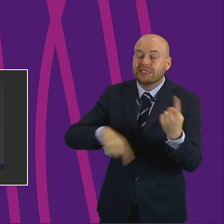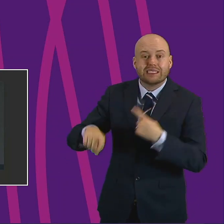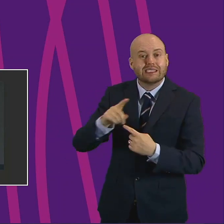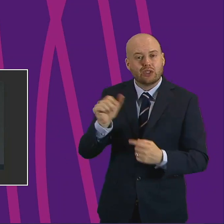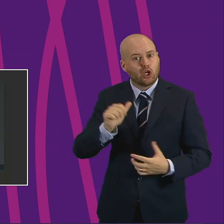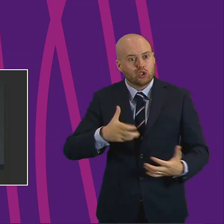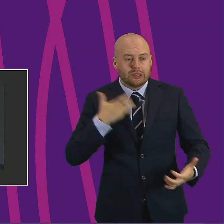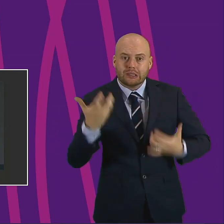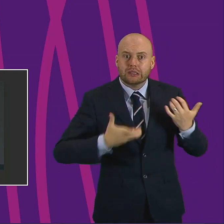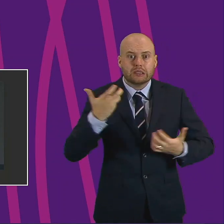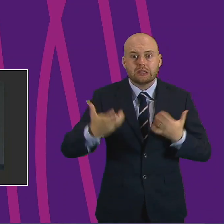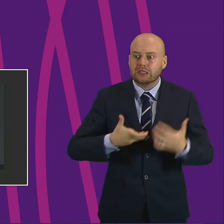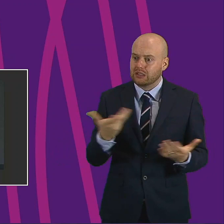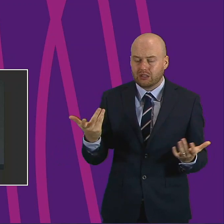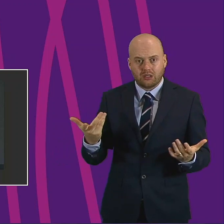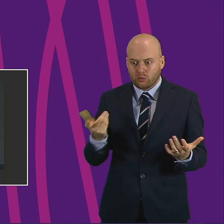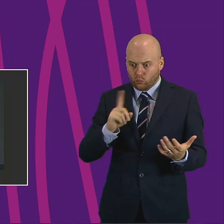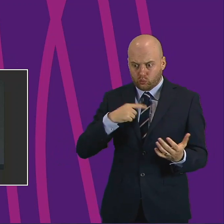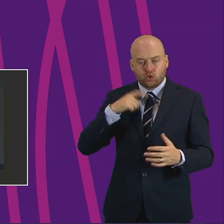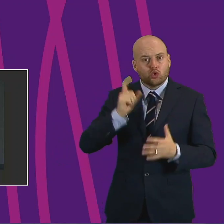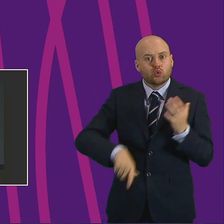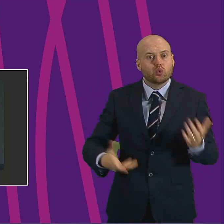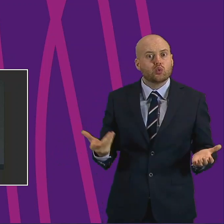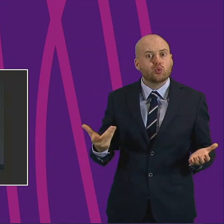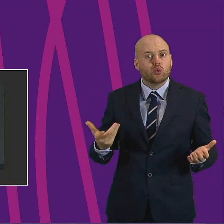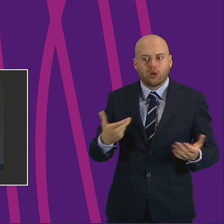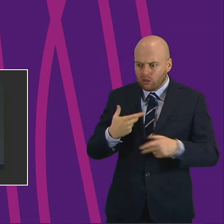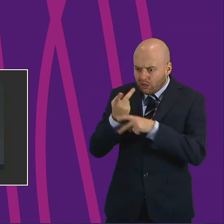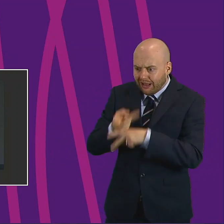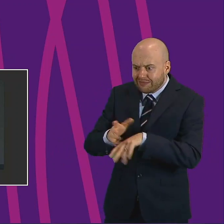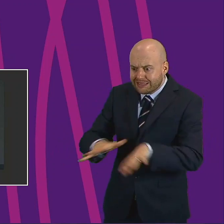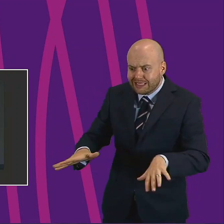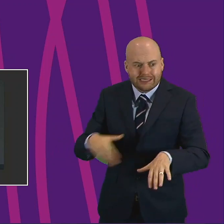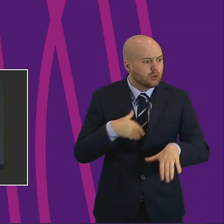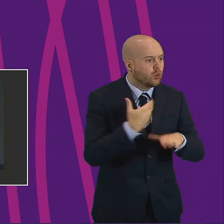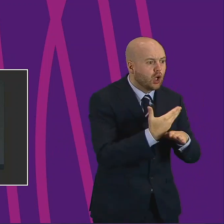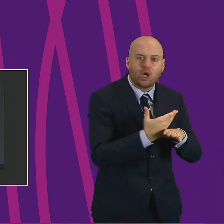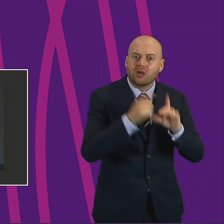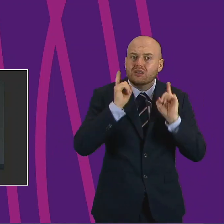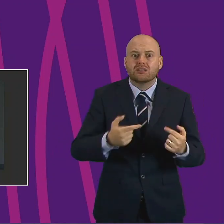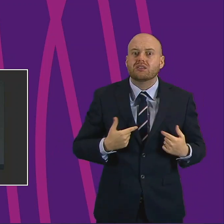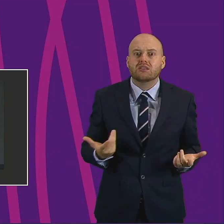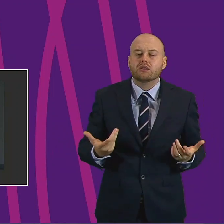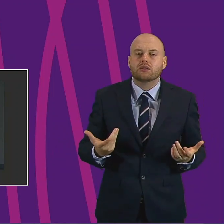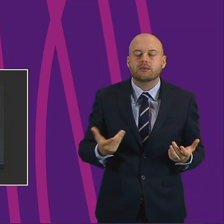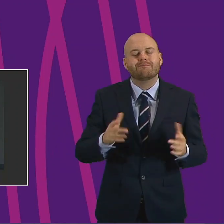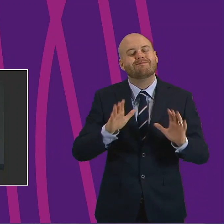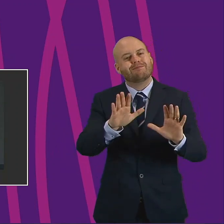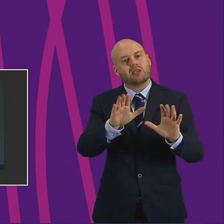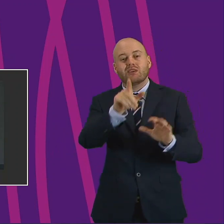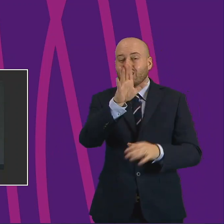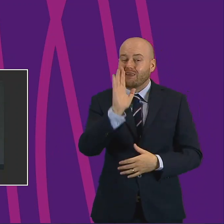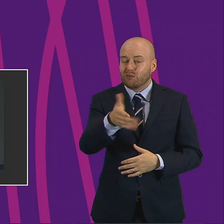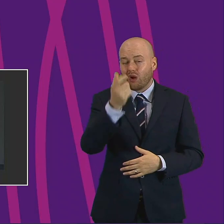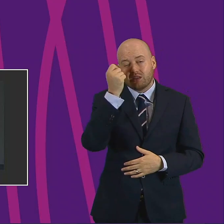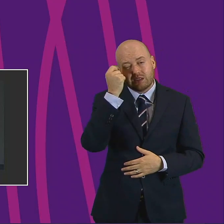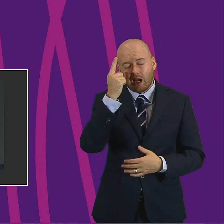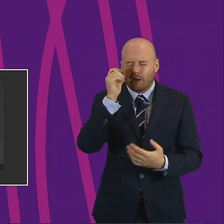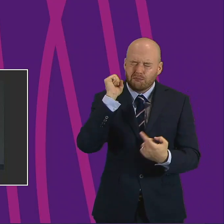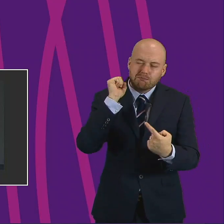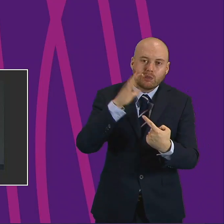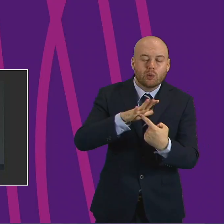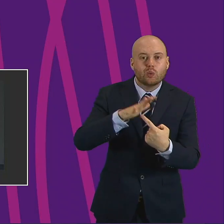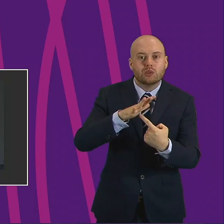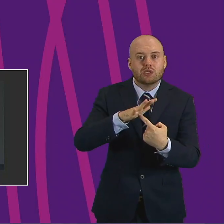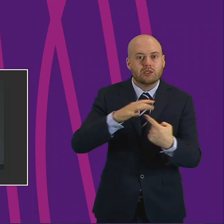our schools are safe places for children and young people to go to. And I'm sure Parliament will understand the importance that I have